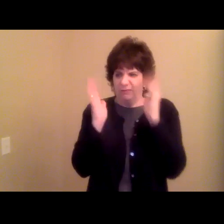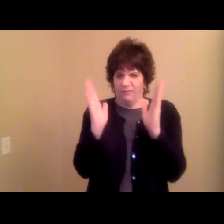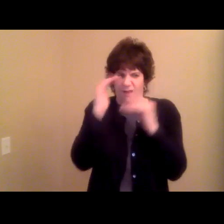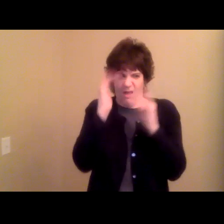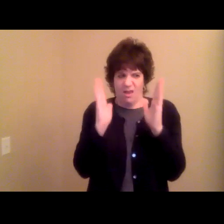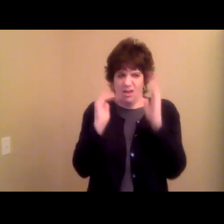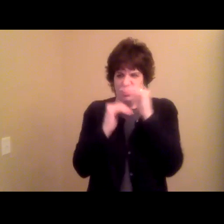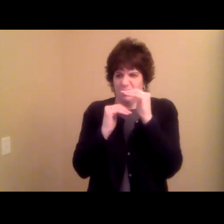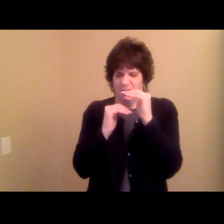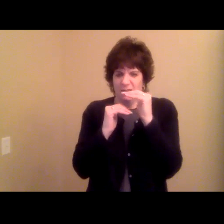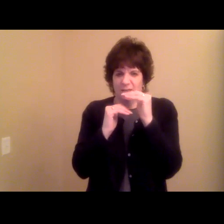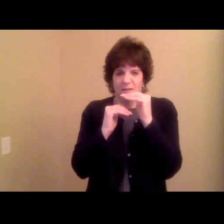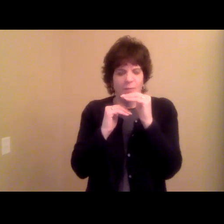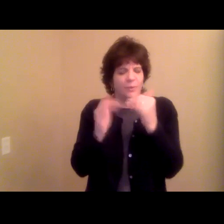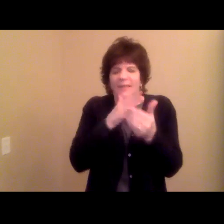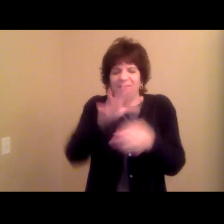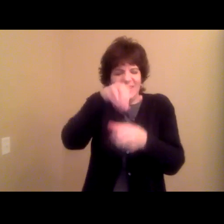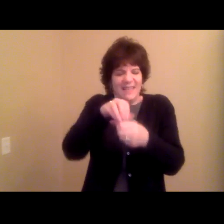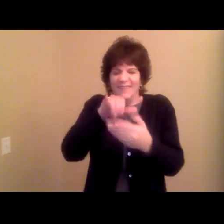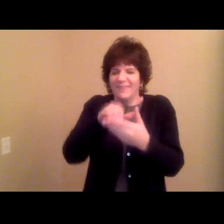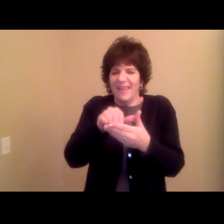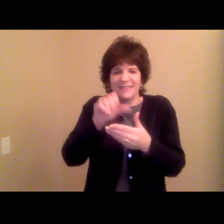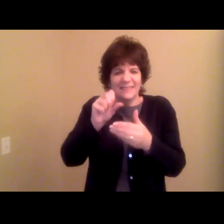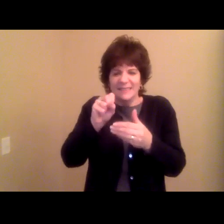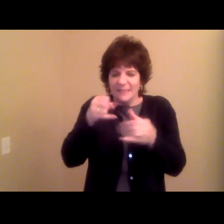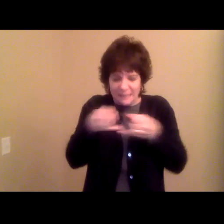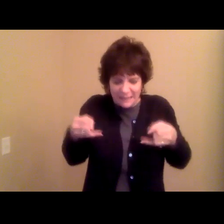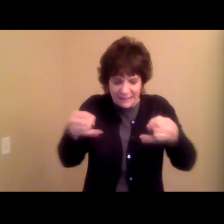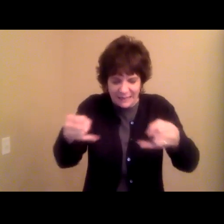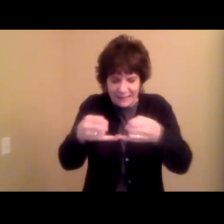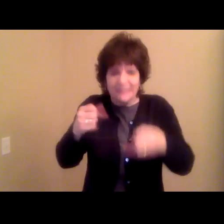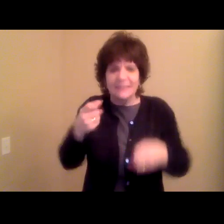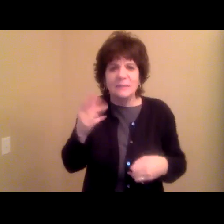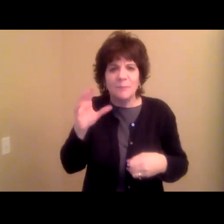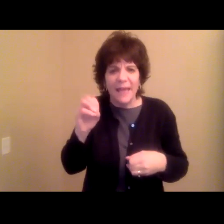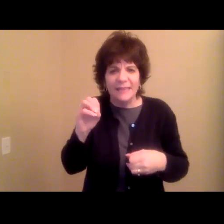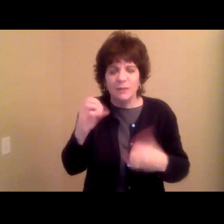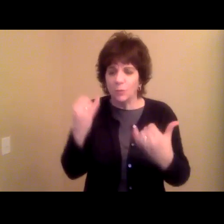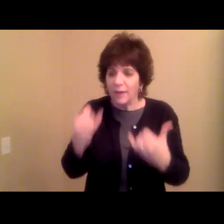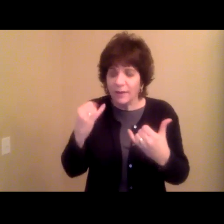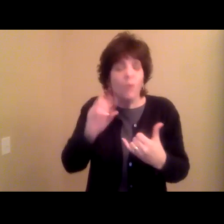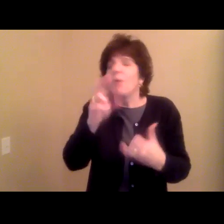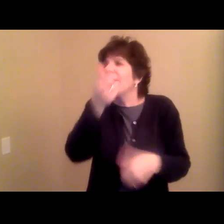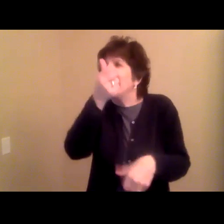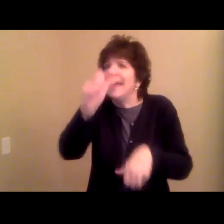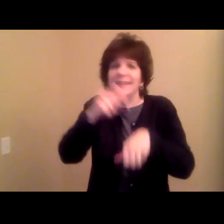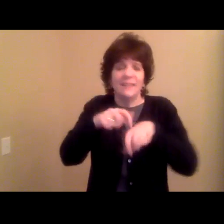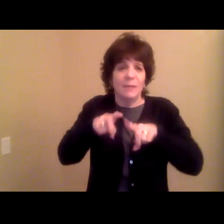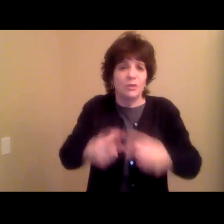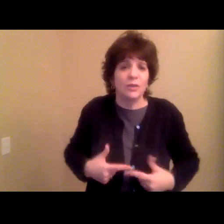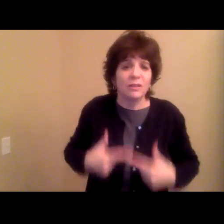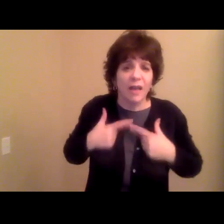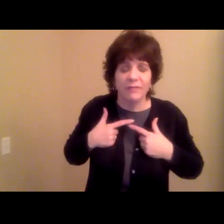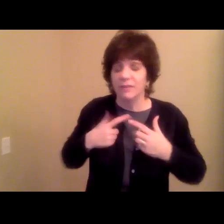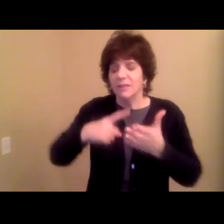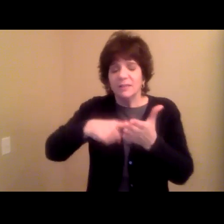but even within the confines that we have at this moment, or any time in life. Life has times